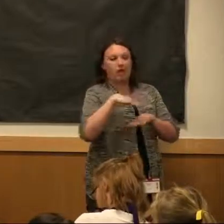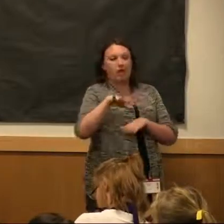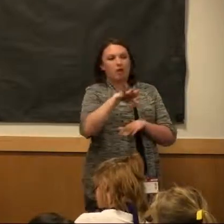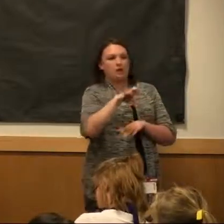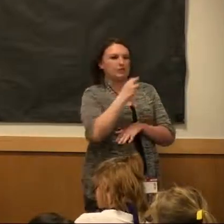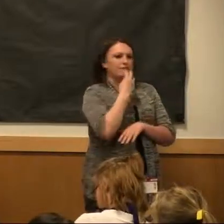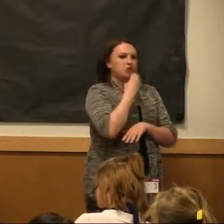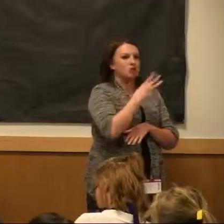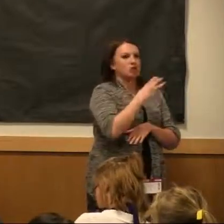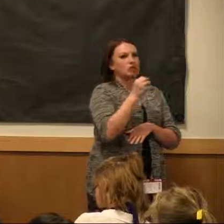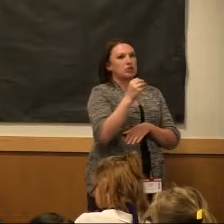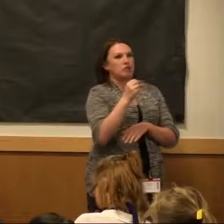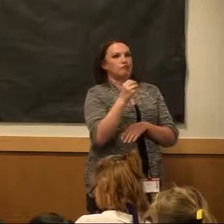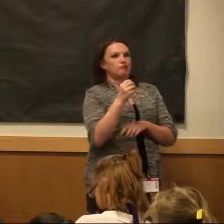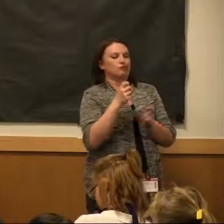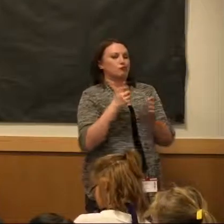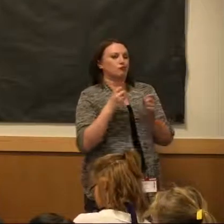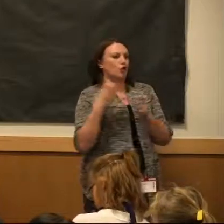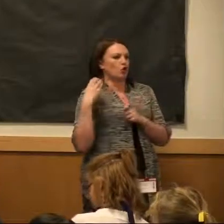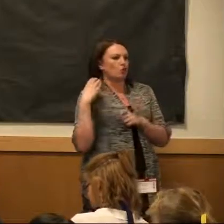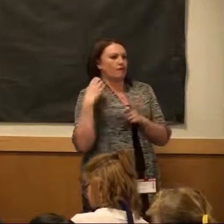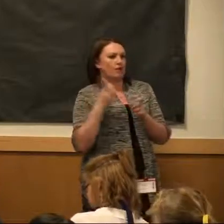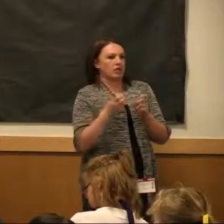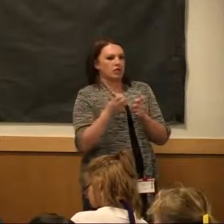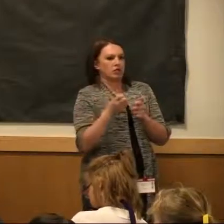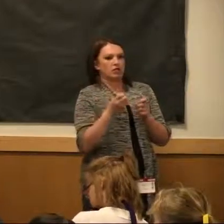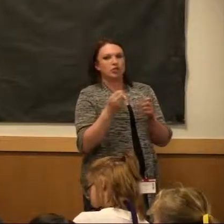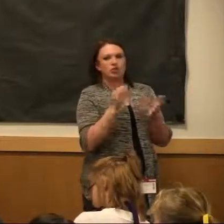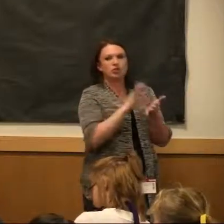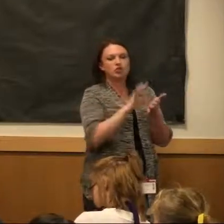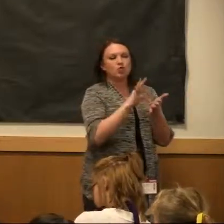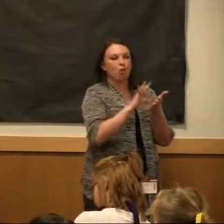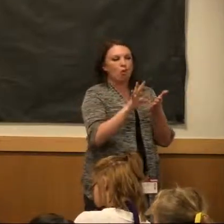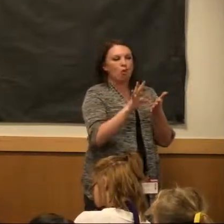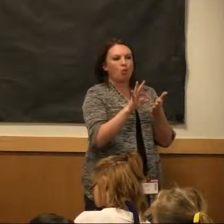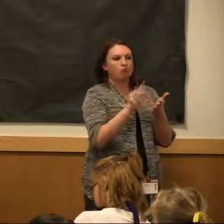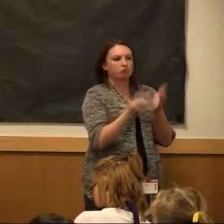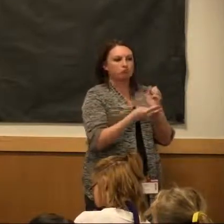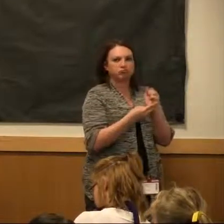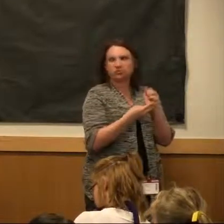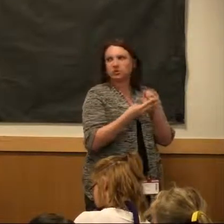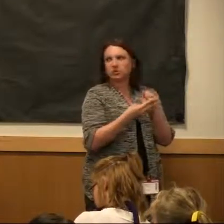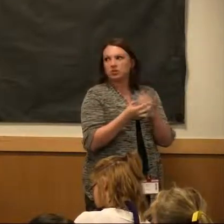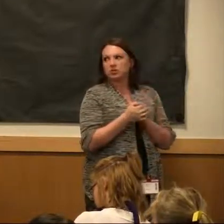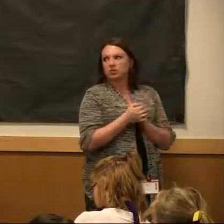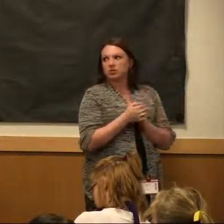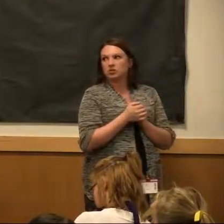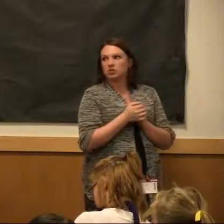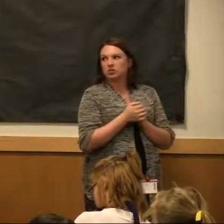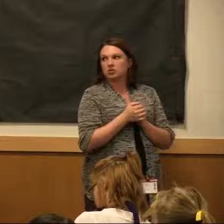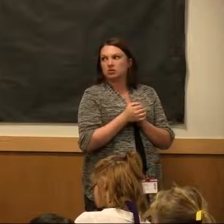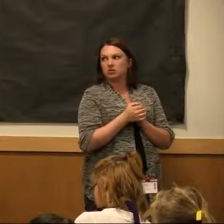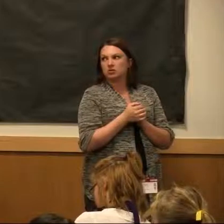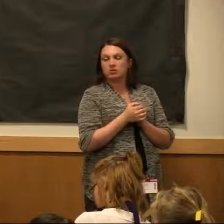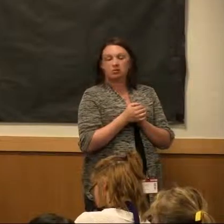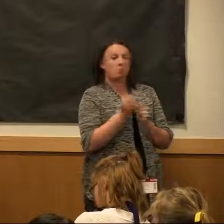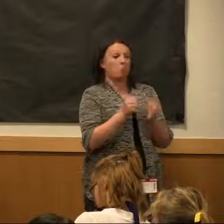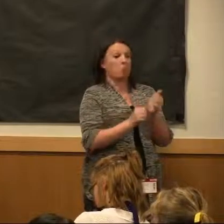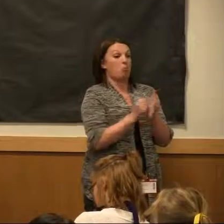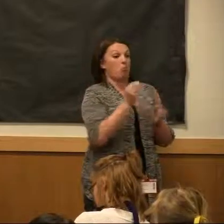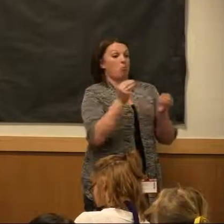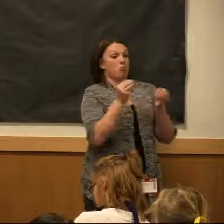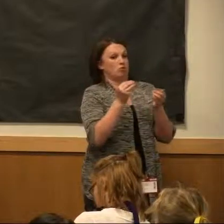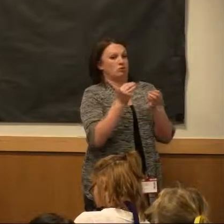and scorekeepers and various other things surrounding our intramural games. And at most college